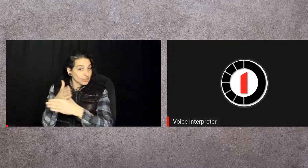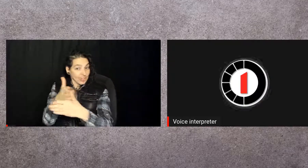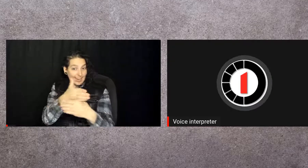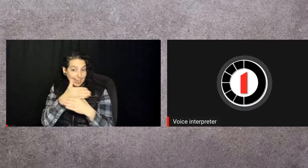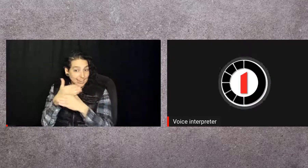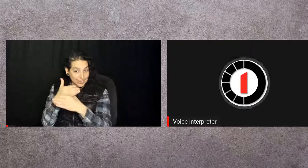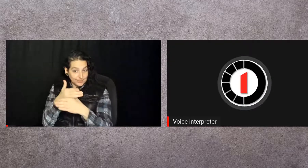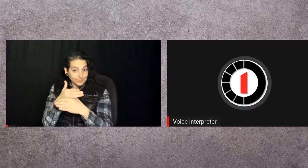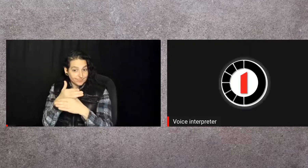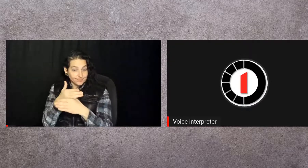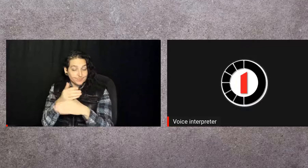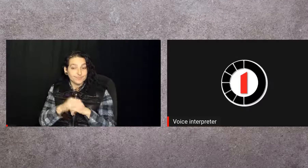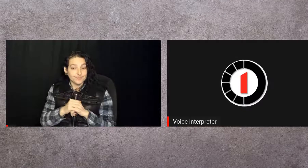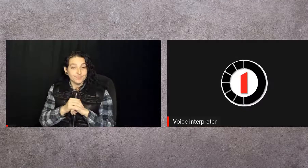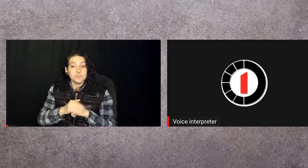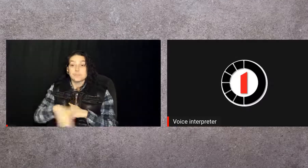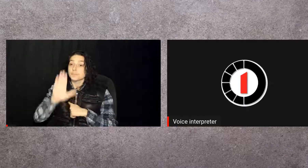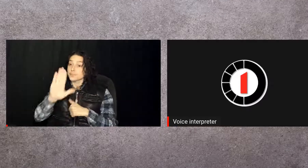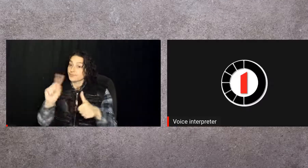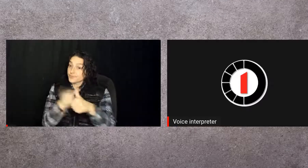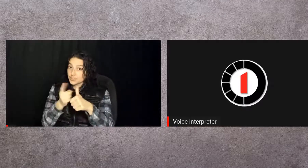So get ready to share.